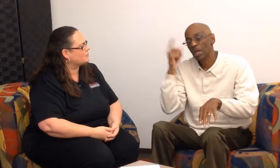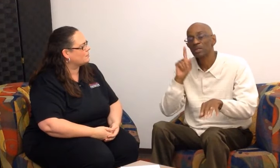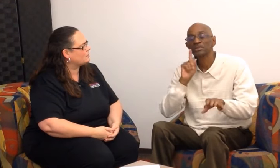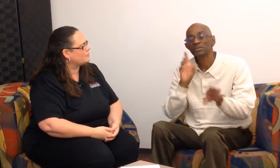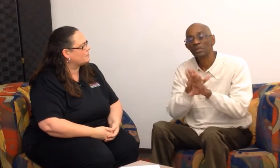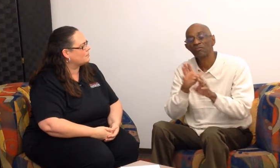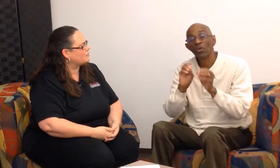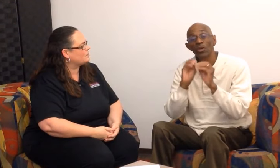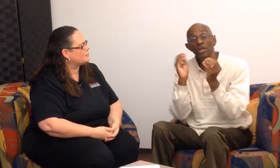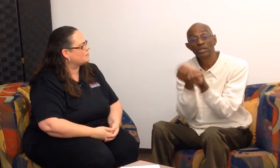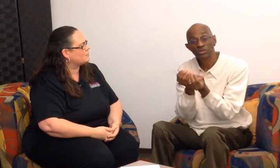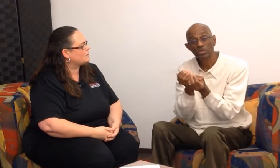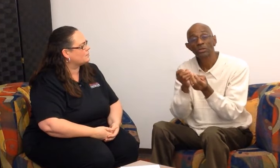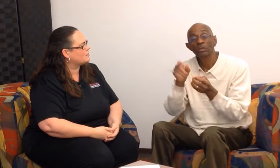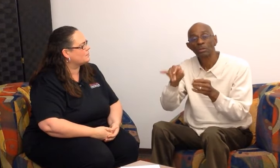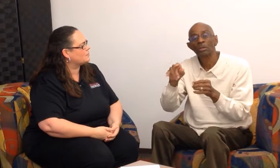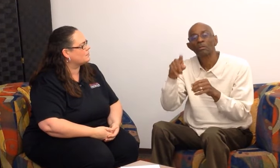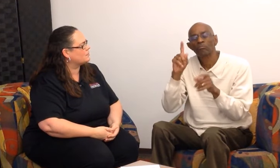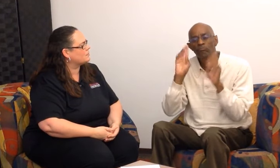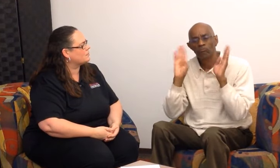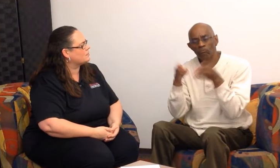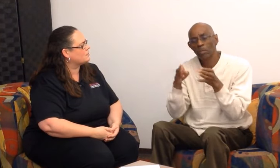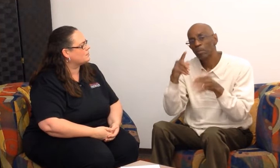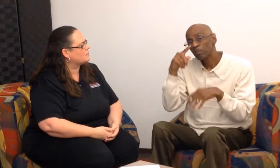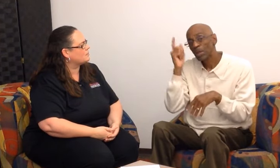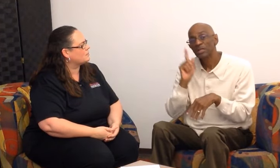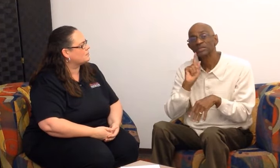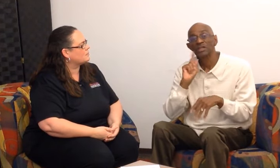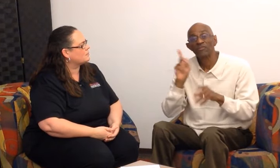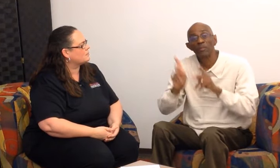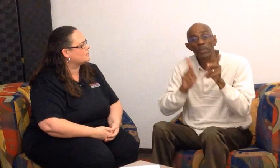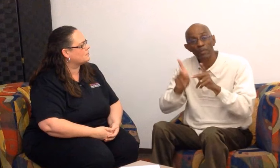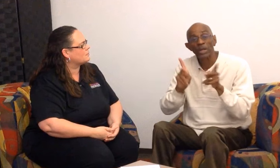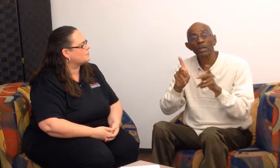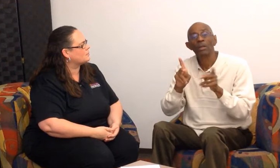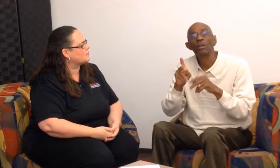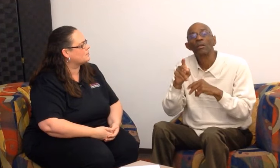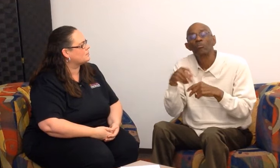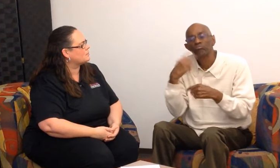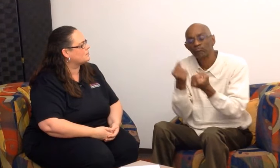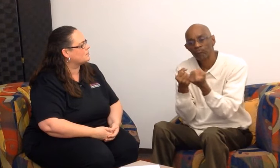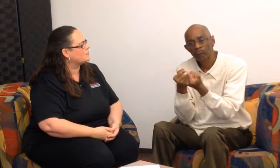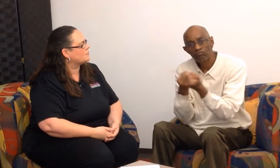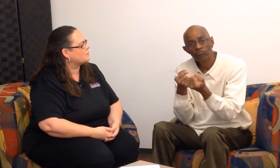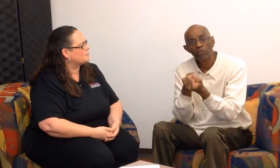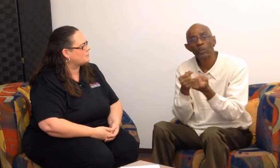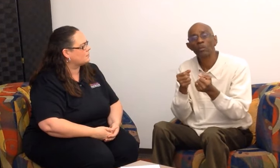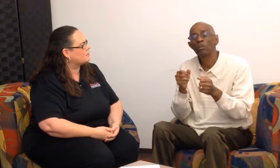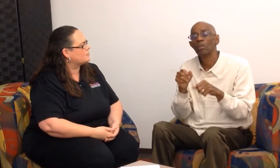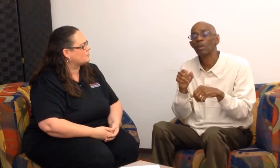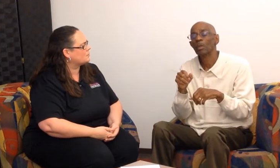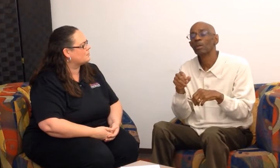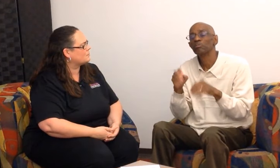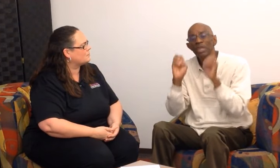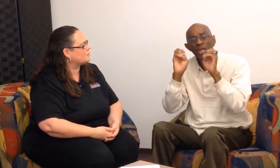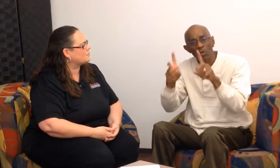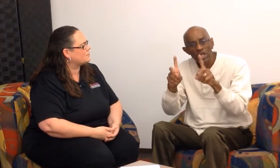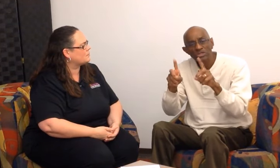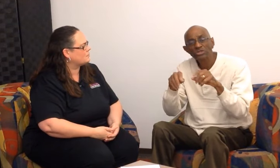NBDA is the National Black Deaf Advocates organization which focuses on Black Deaf